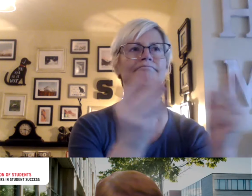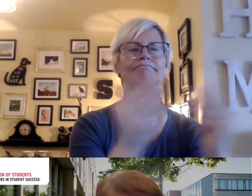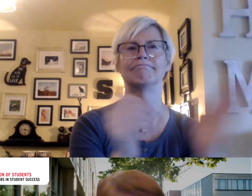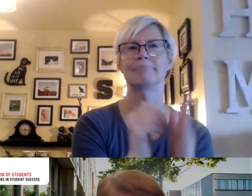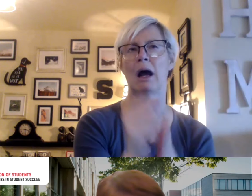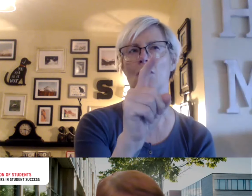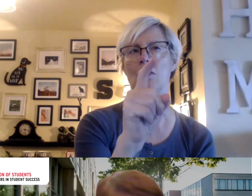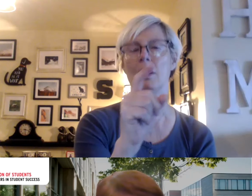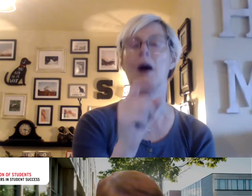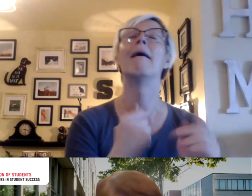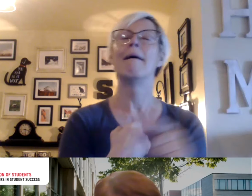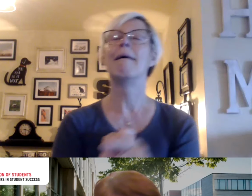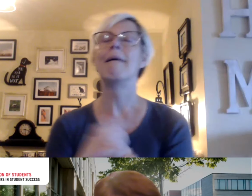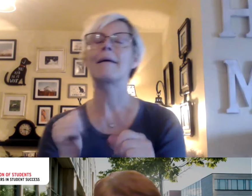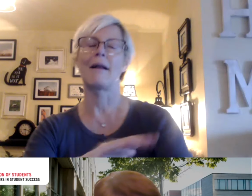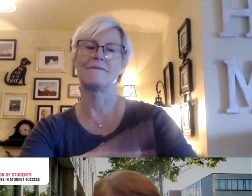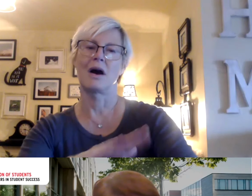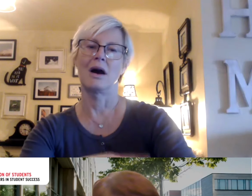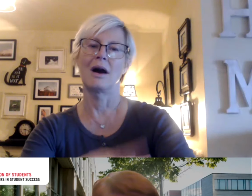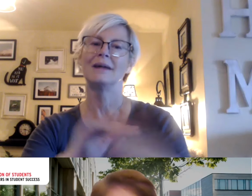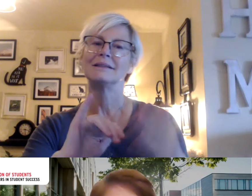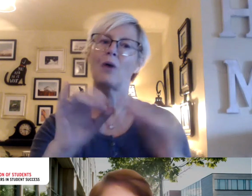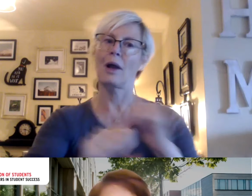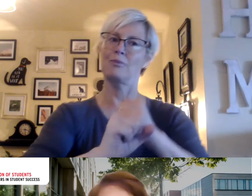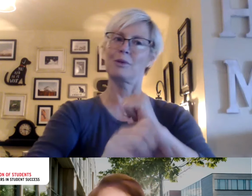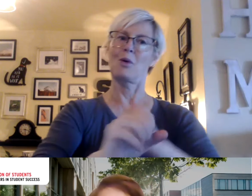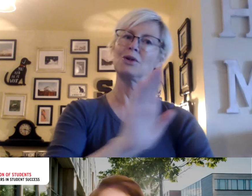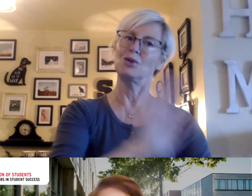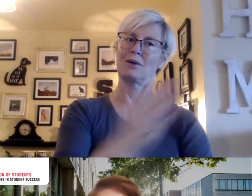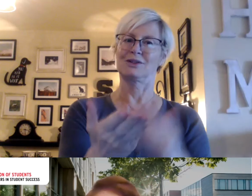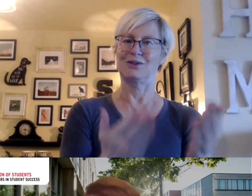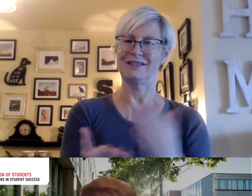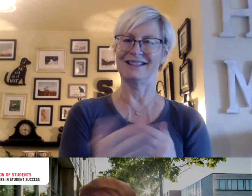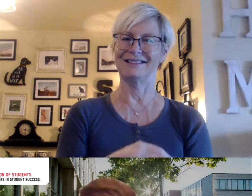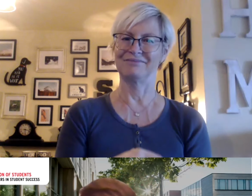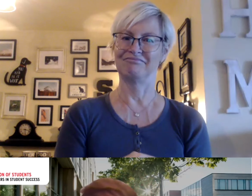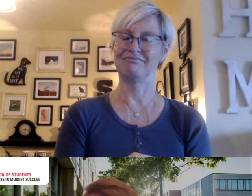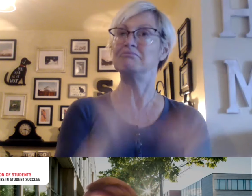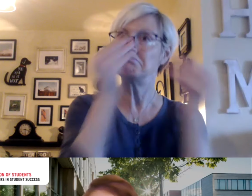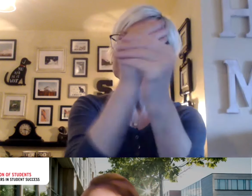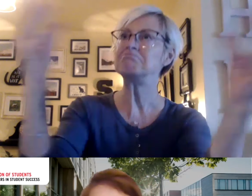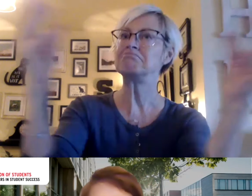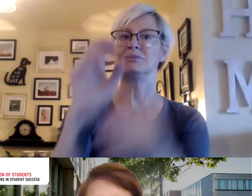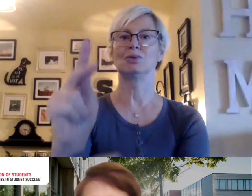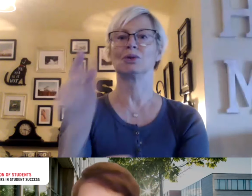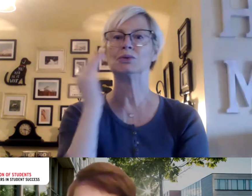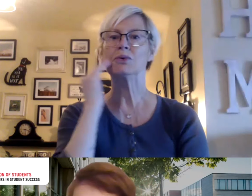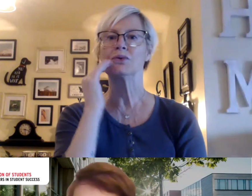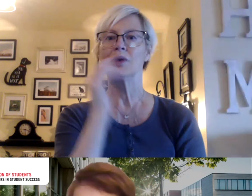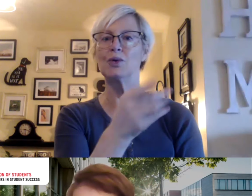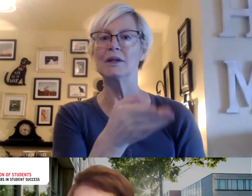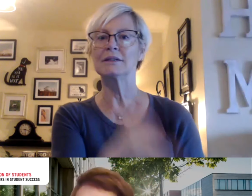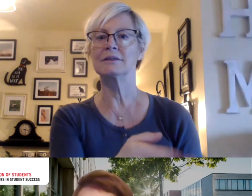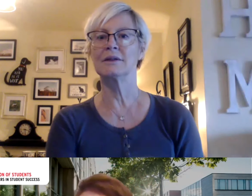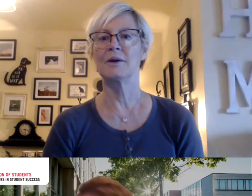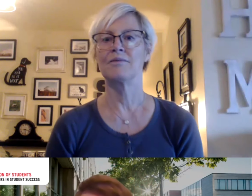avenues you can look into to promote your services and let the university community know that you exist. Or for example, you have an issue with your elections, right? It's like, how can we